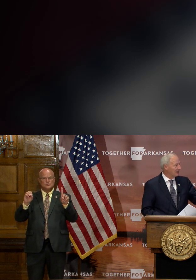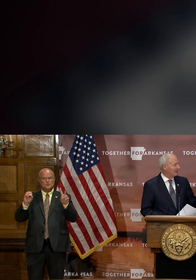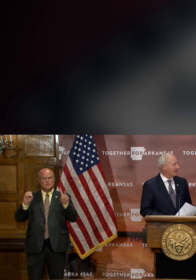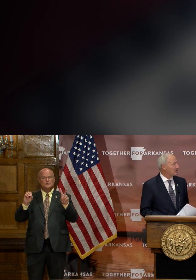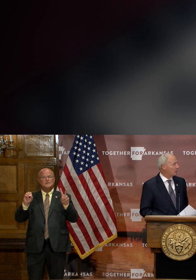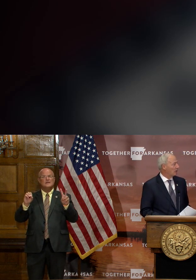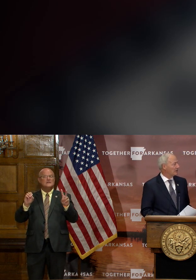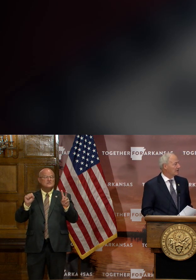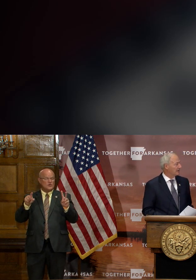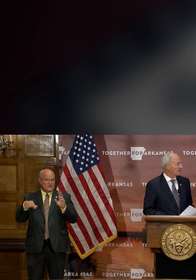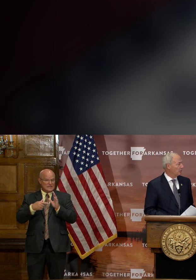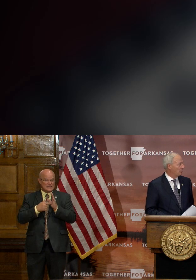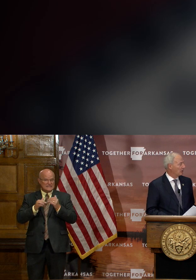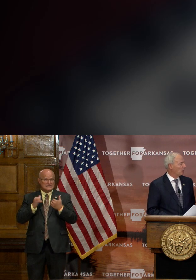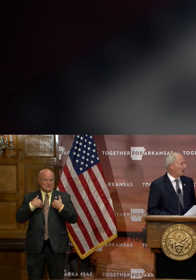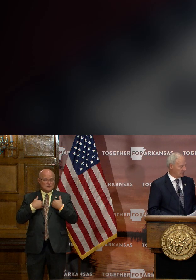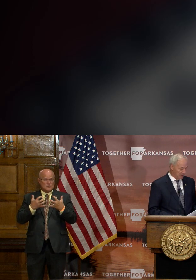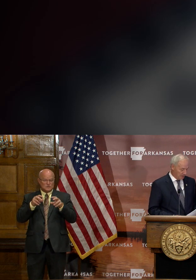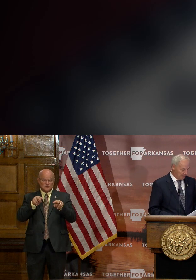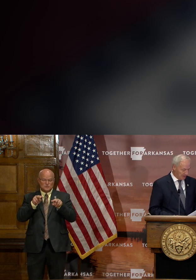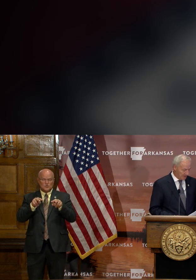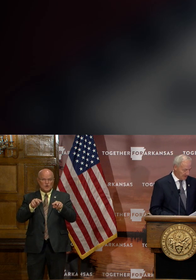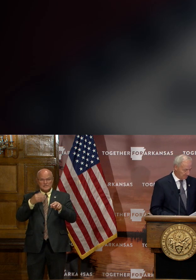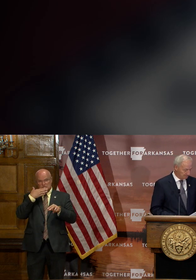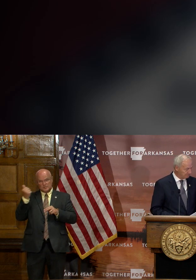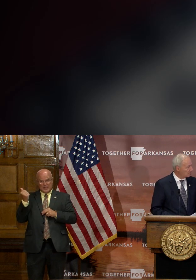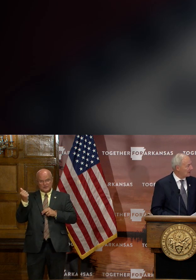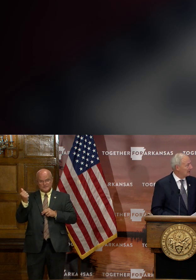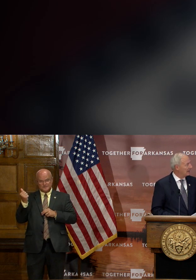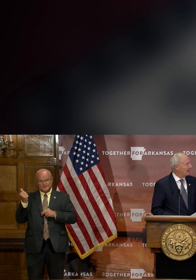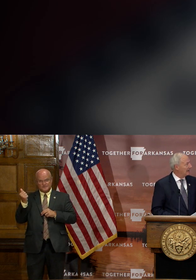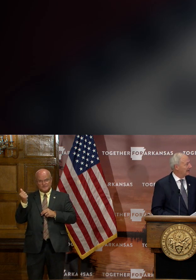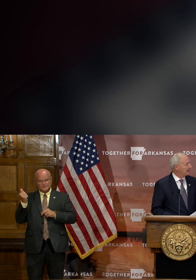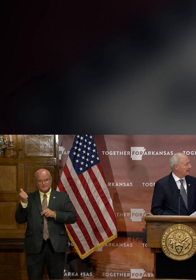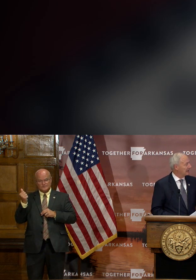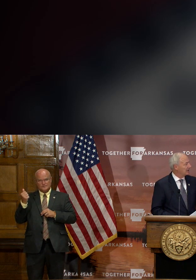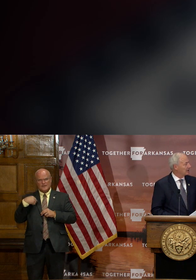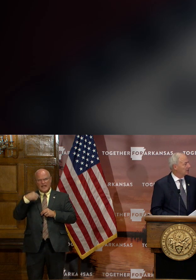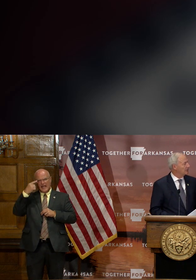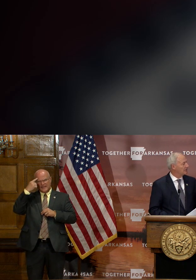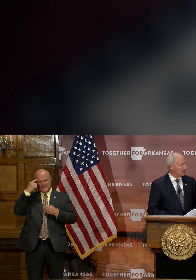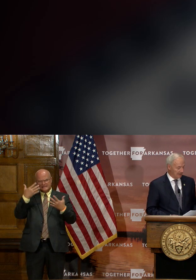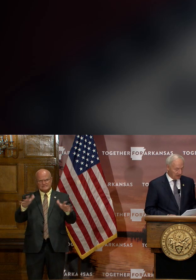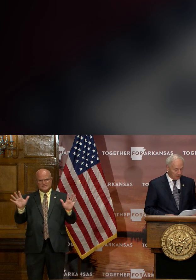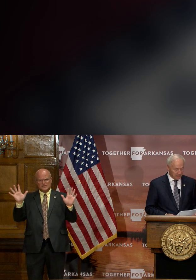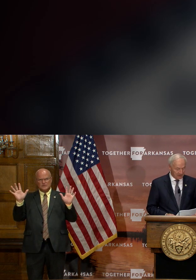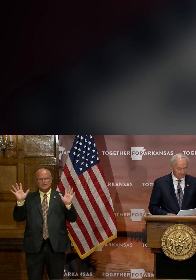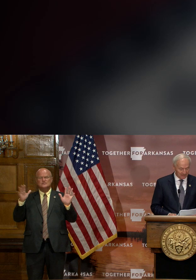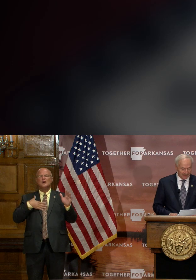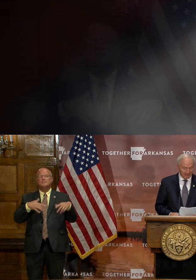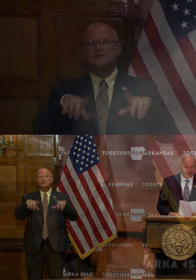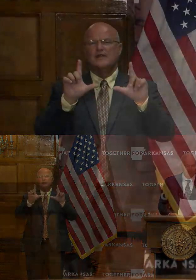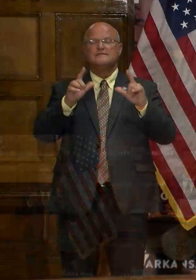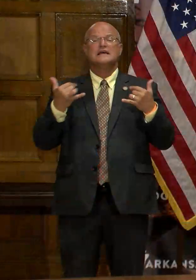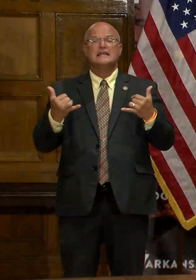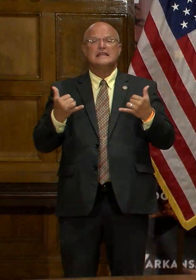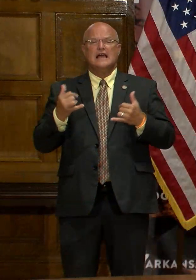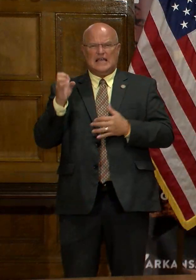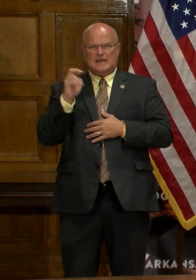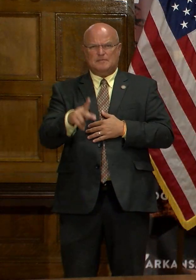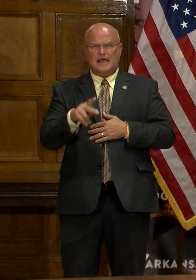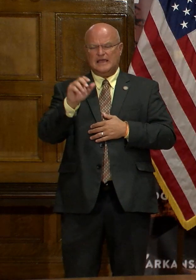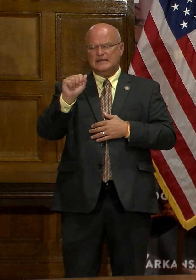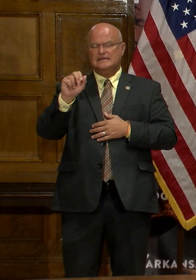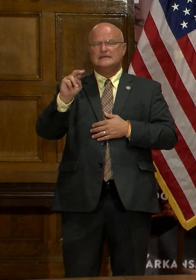So these are ones that we want to watch and do better in. And I think that concludes those. Let me come back to